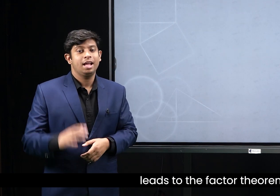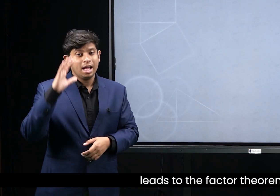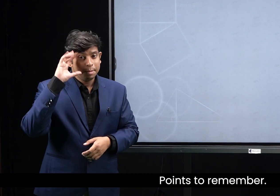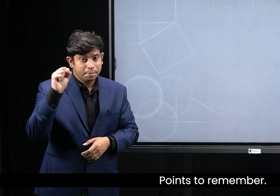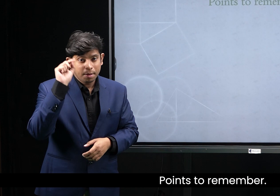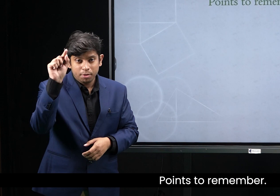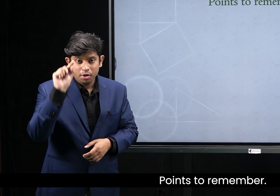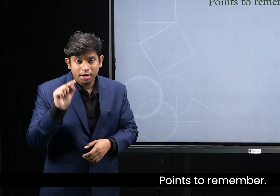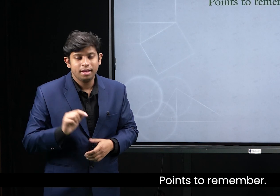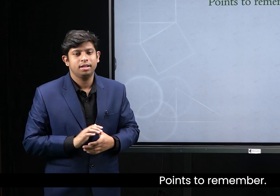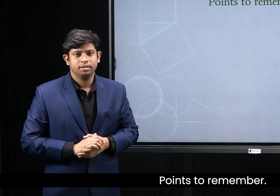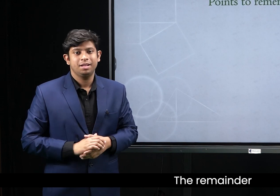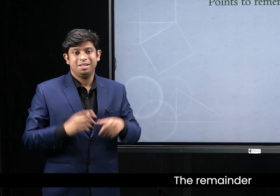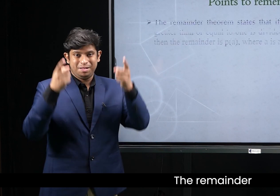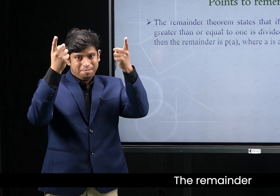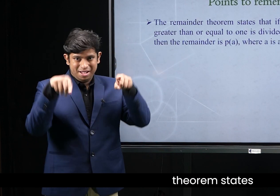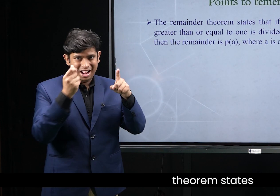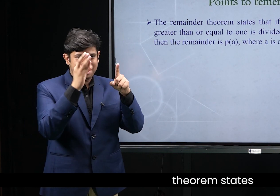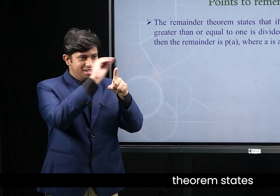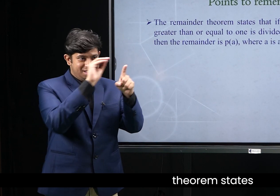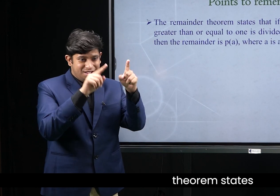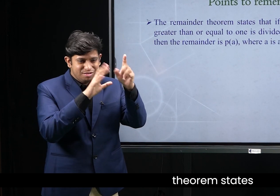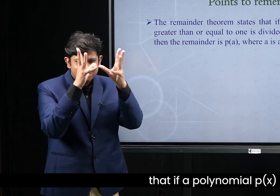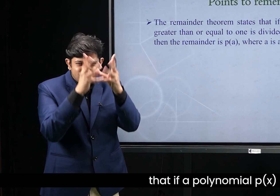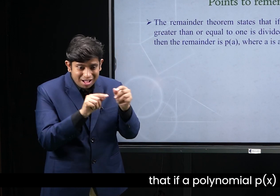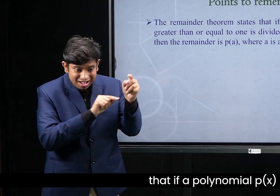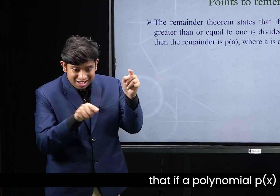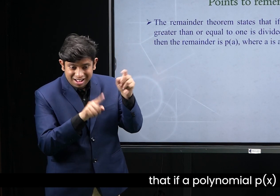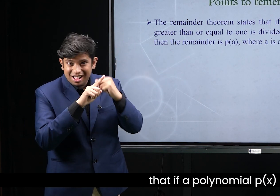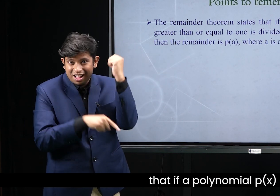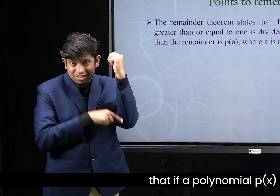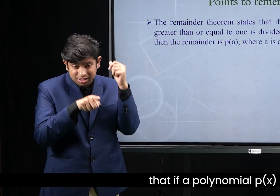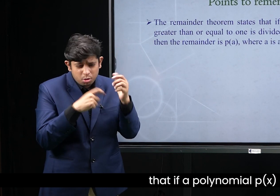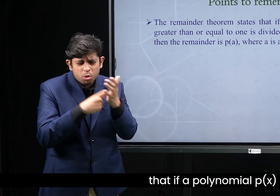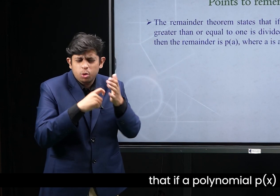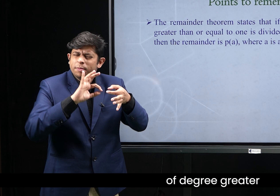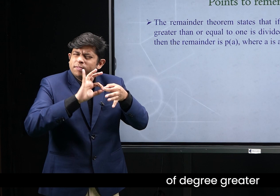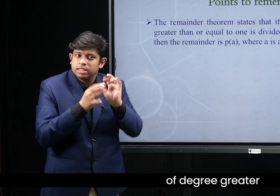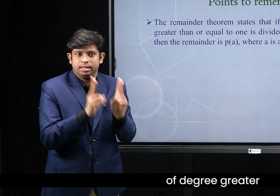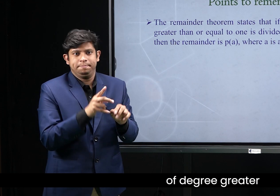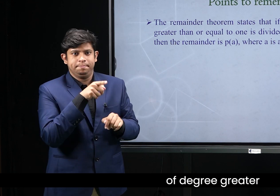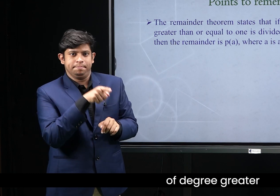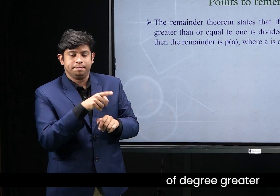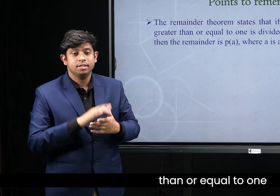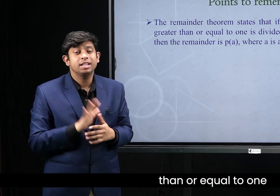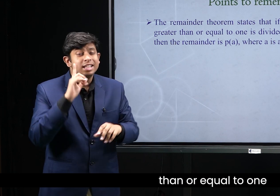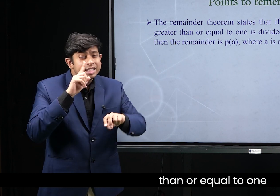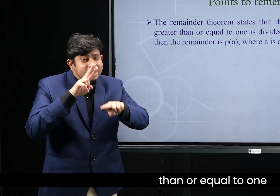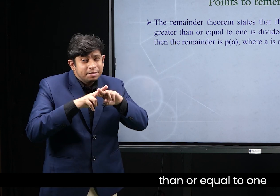Points to remember, the remainder theorem states that if a polynomial p of x of degree greater than or equal to